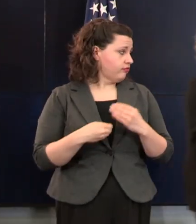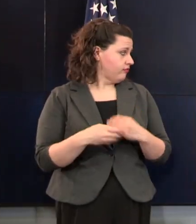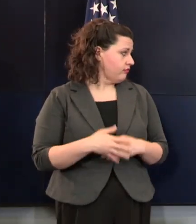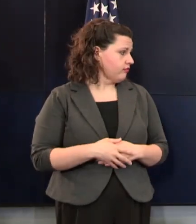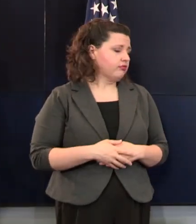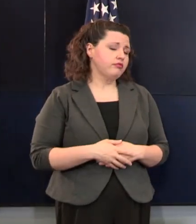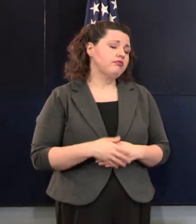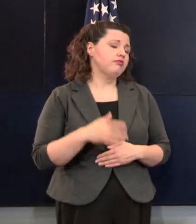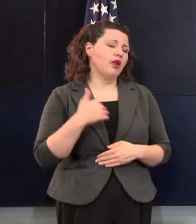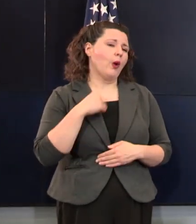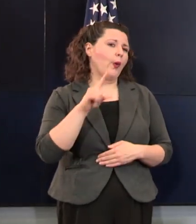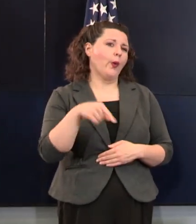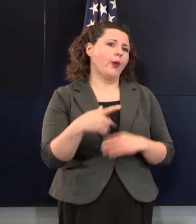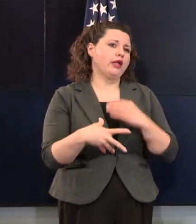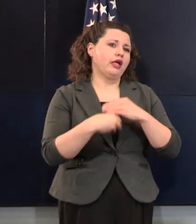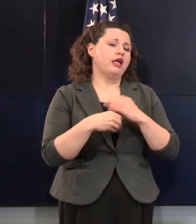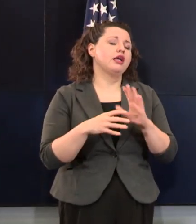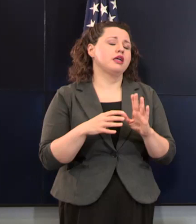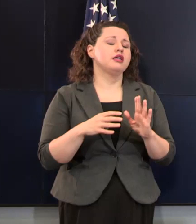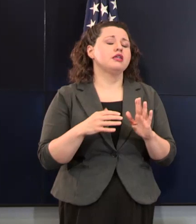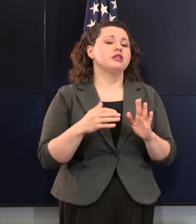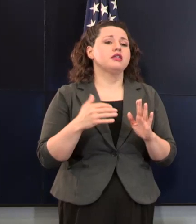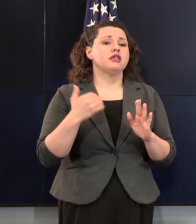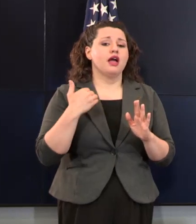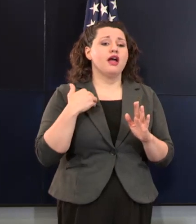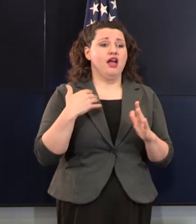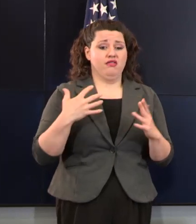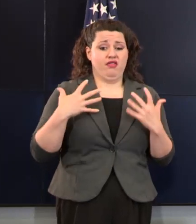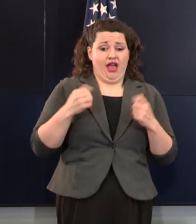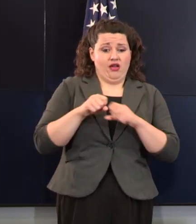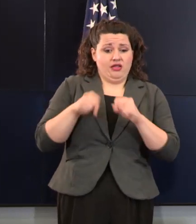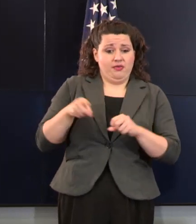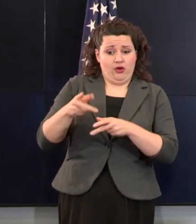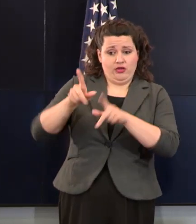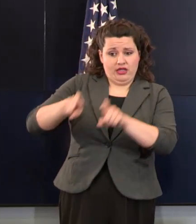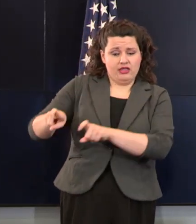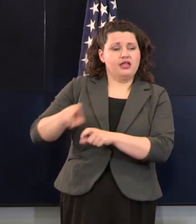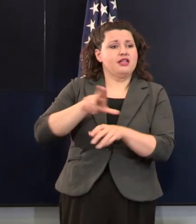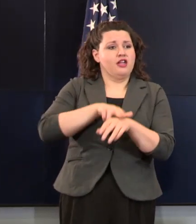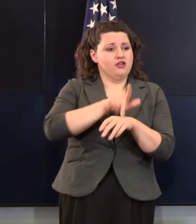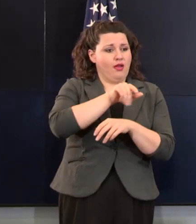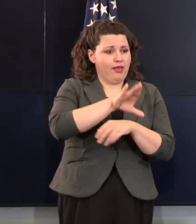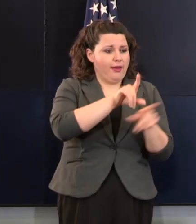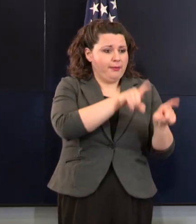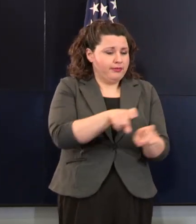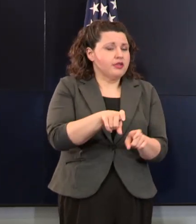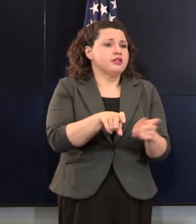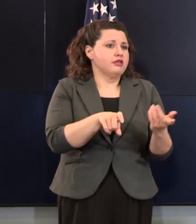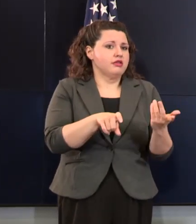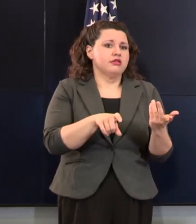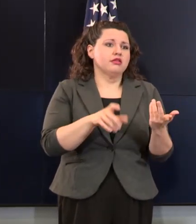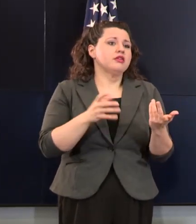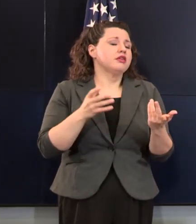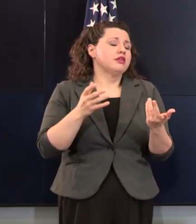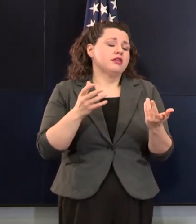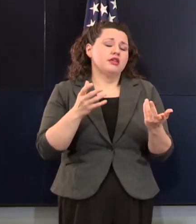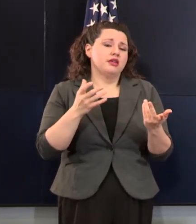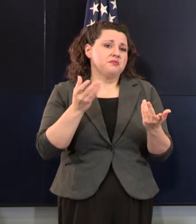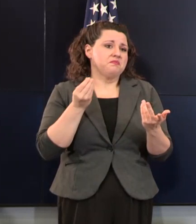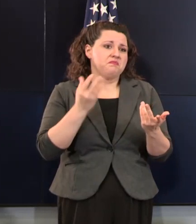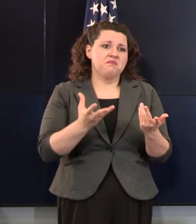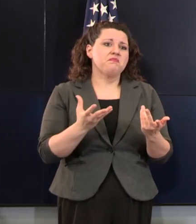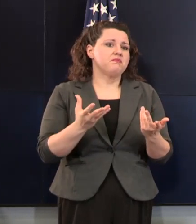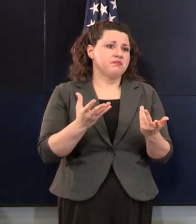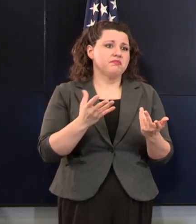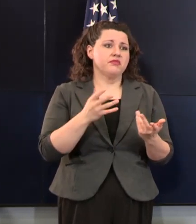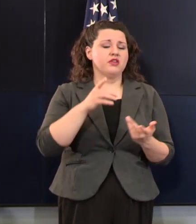The only thing that I would add is, we have health systems doing testing, we have national labs doing testing, just to the governor's point. And I can tell you, I've spoken